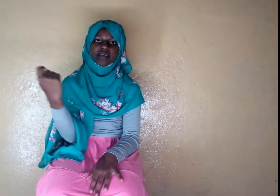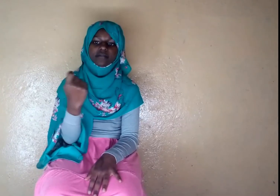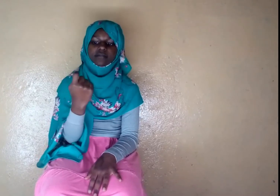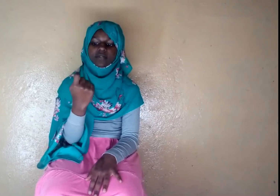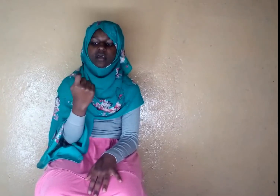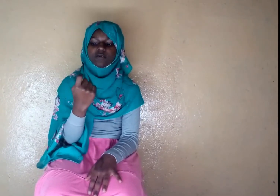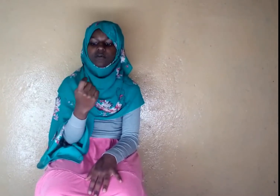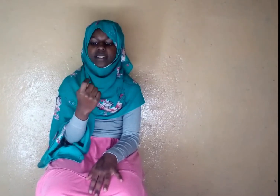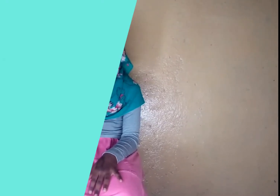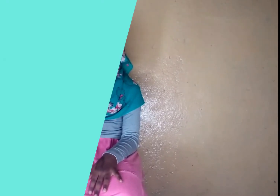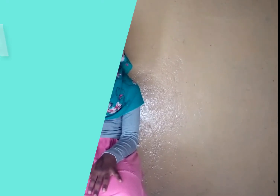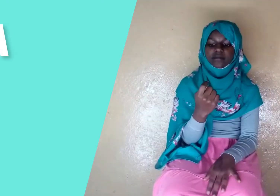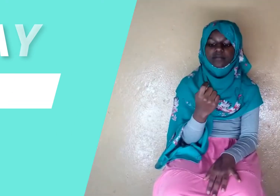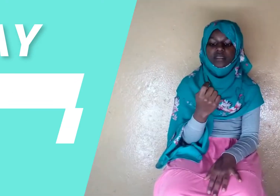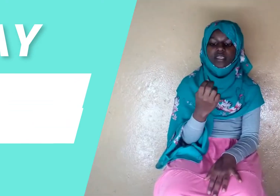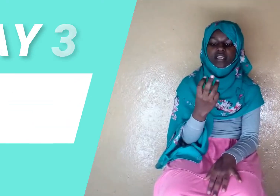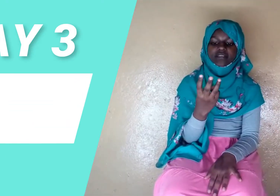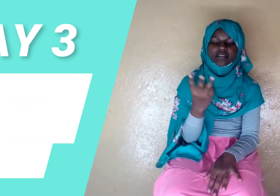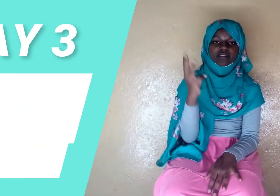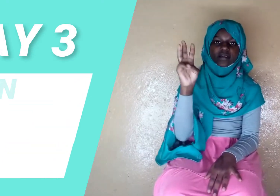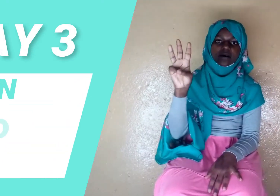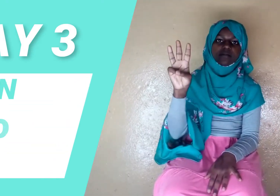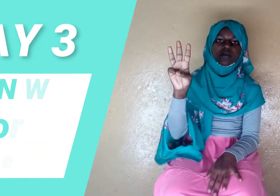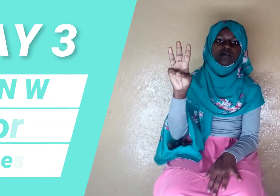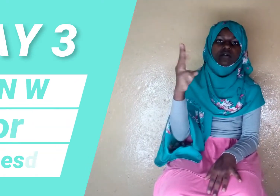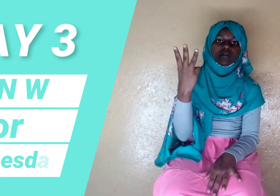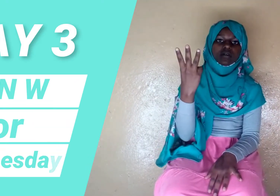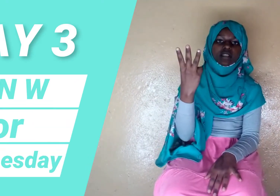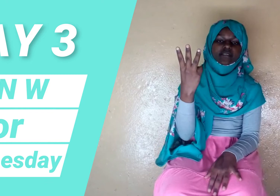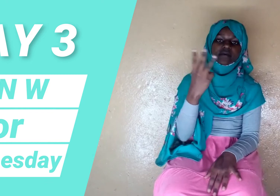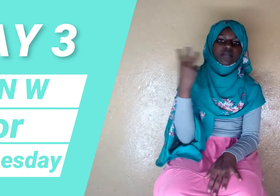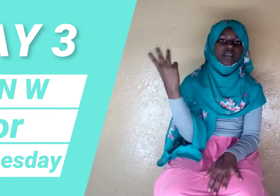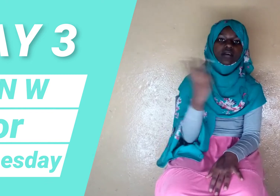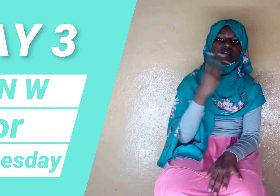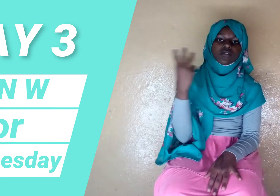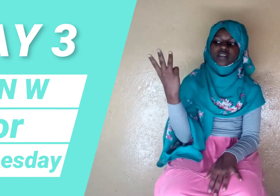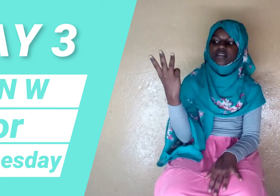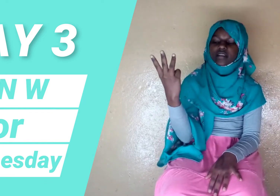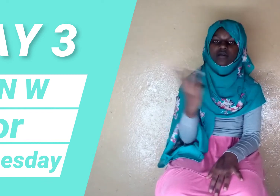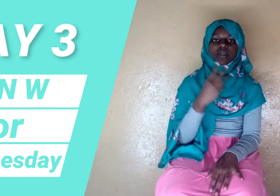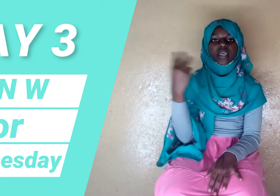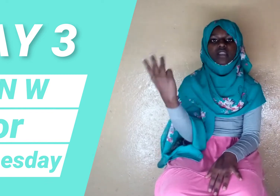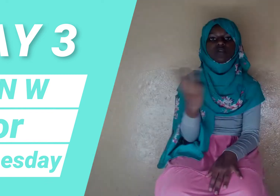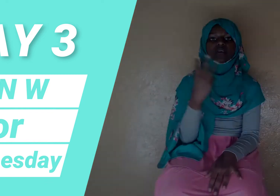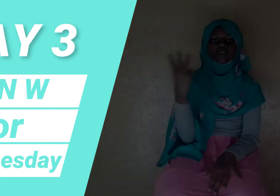Tuesday. For Wednesday, it's just a W. The same thing, you turn it around and you do a